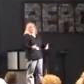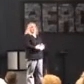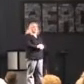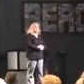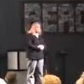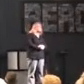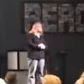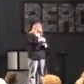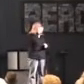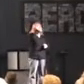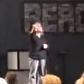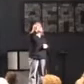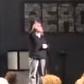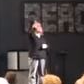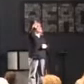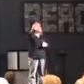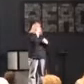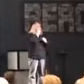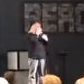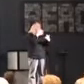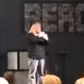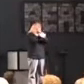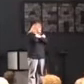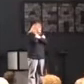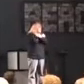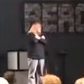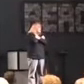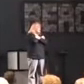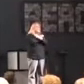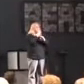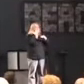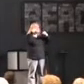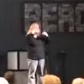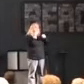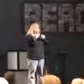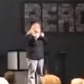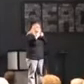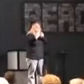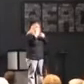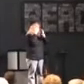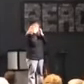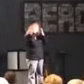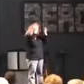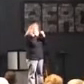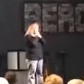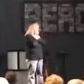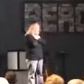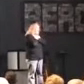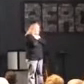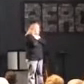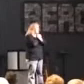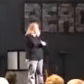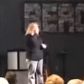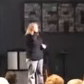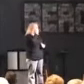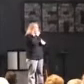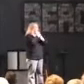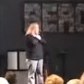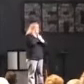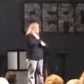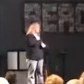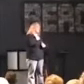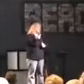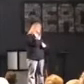But because of Dad's warm hugs, shared grins, and the love in his eyes, I knew without any doubt that he loved me.